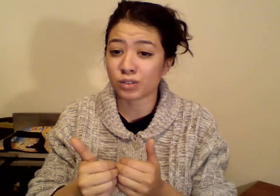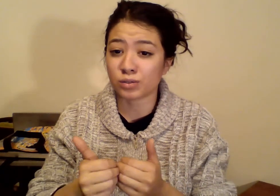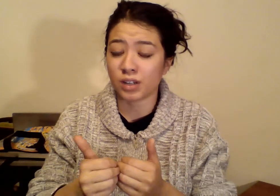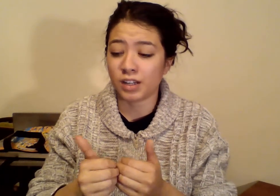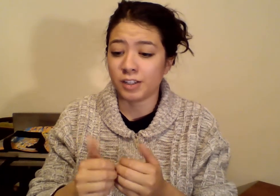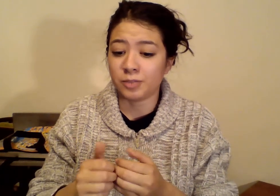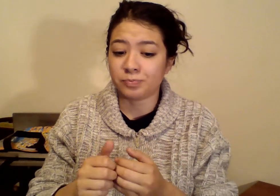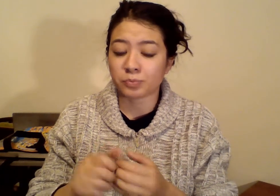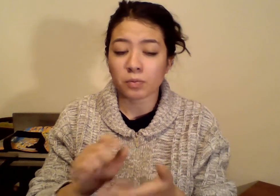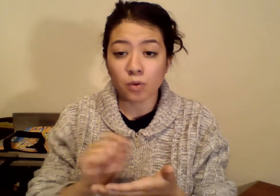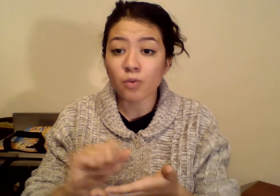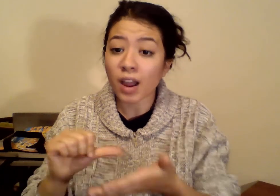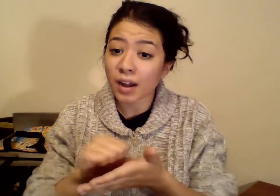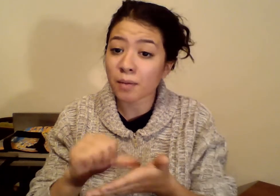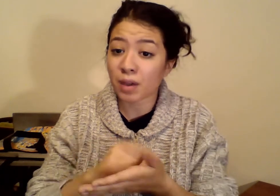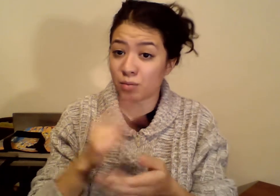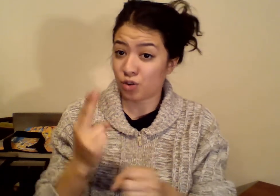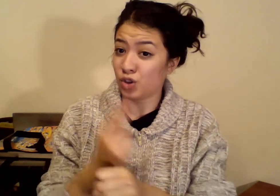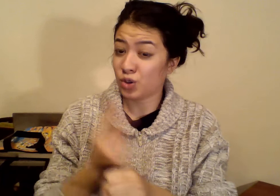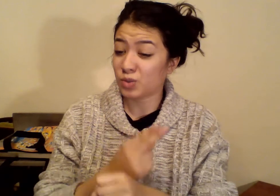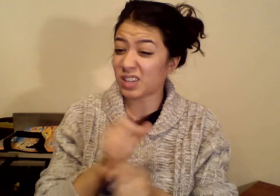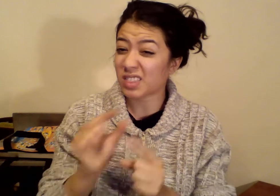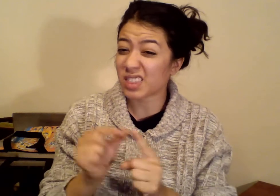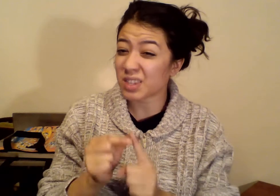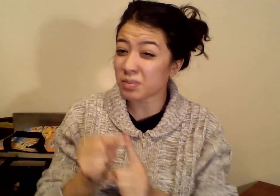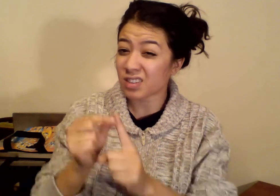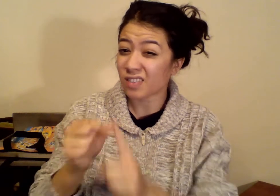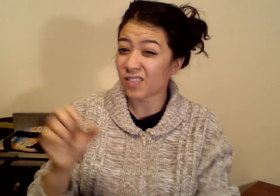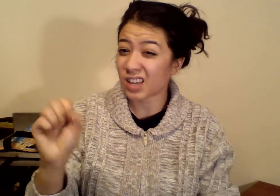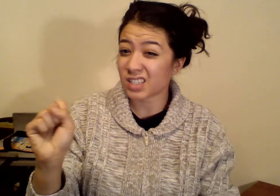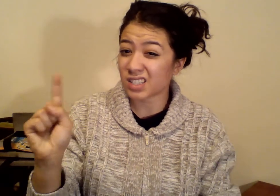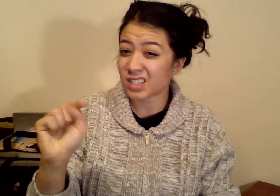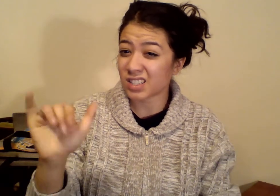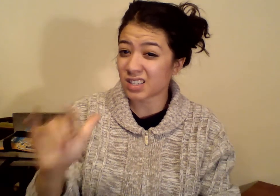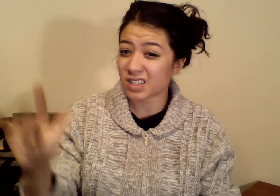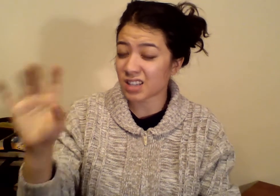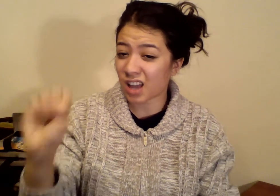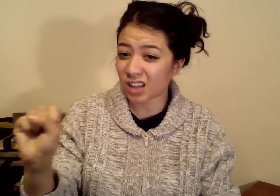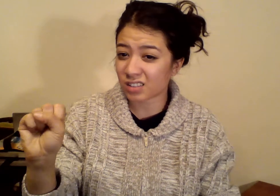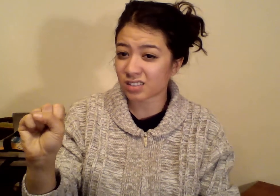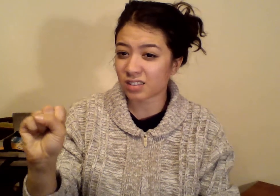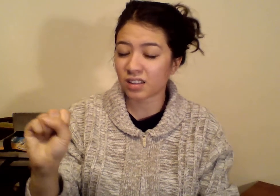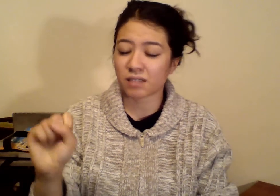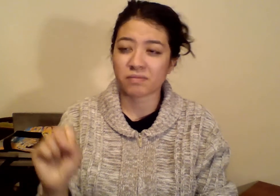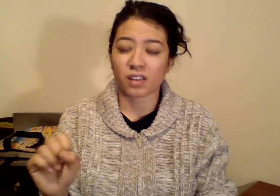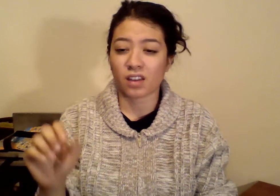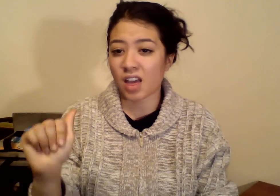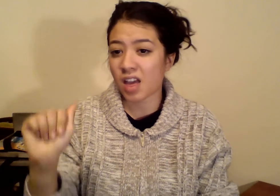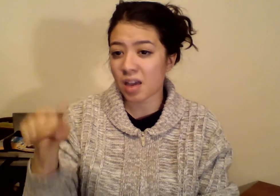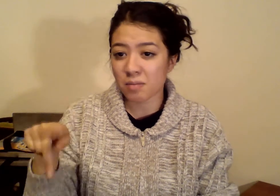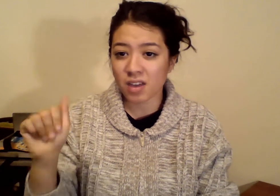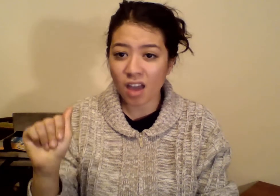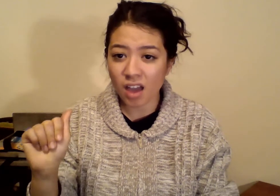an abstract, and the different sections of the paper, how it should be arranged. And they did this, like I said, for 5 different content